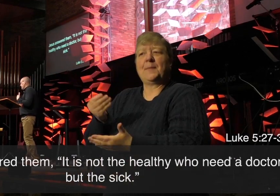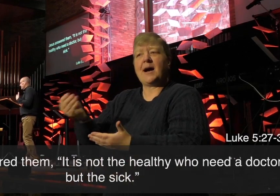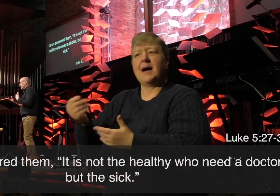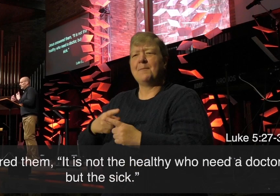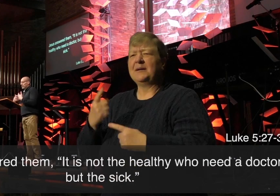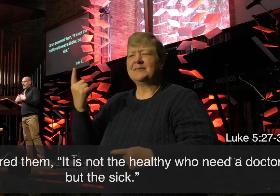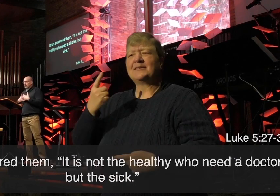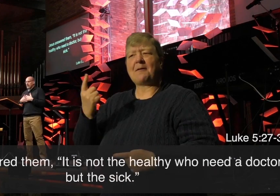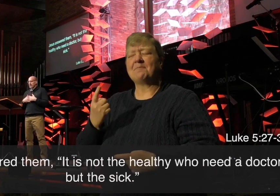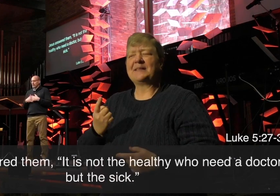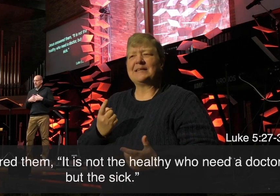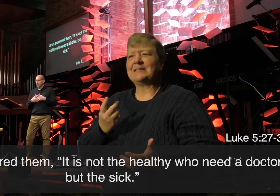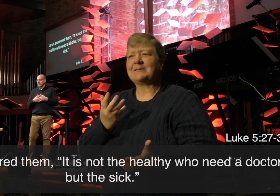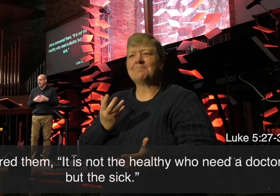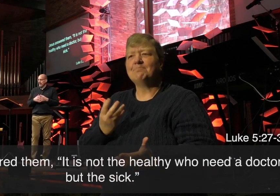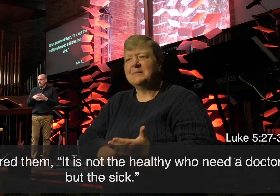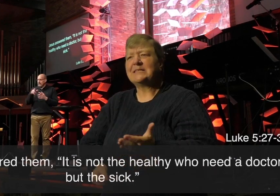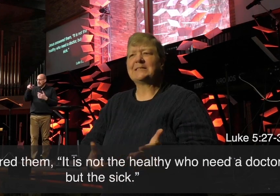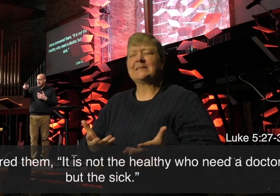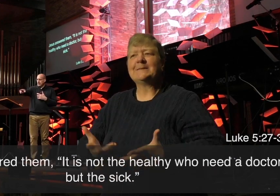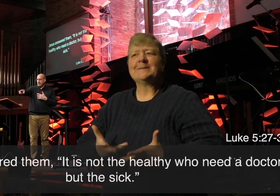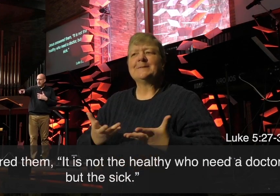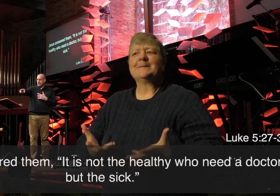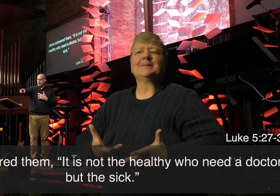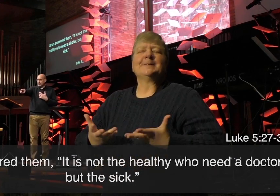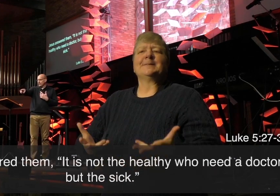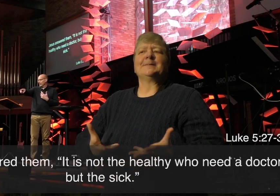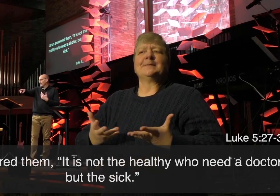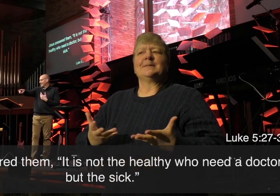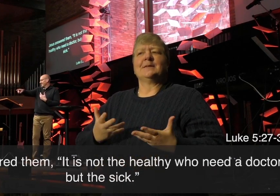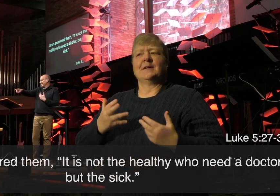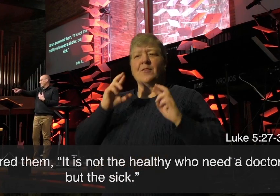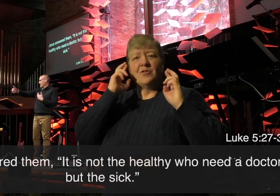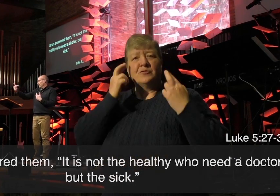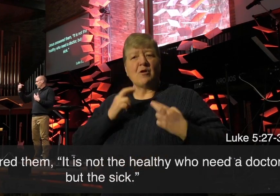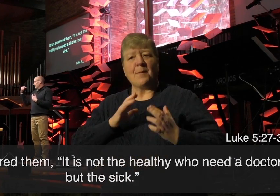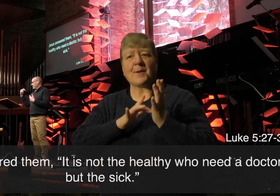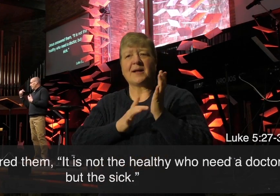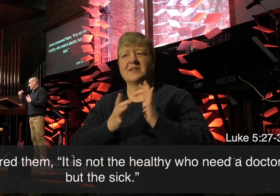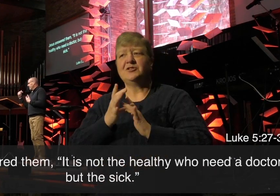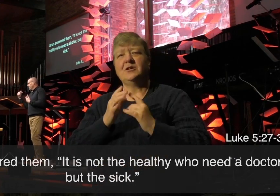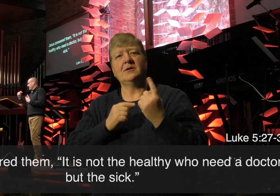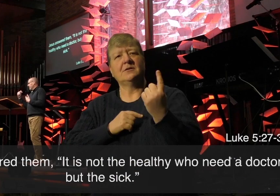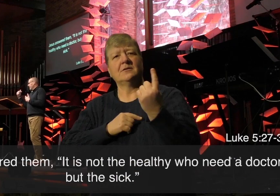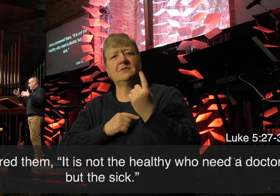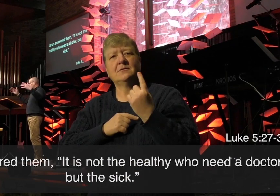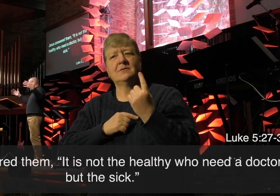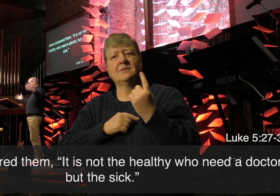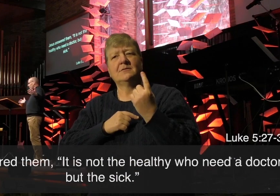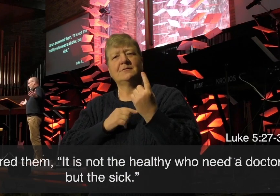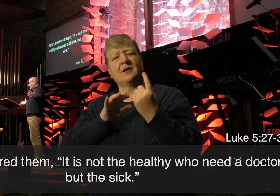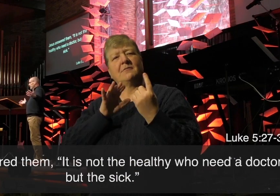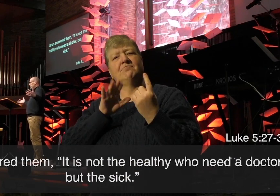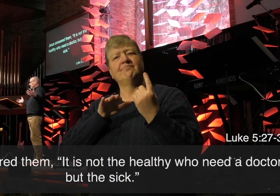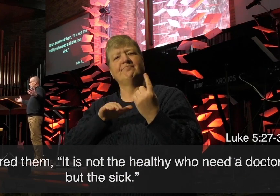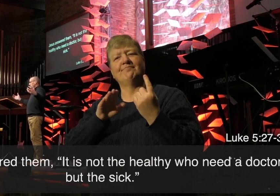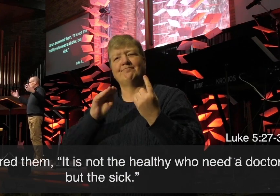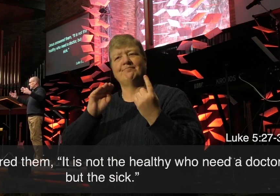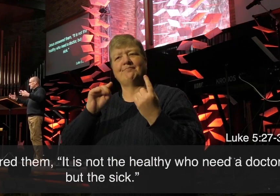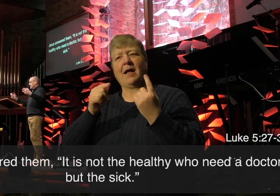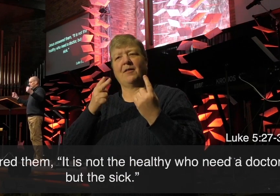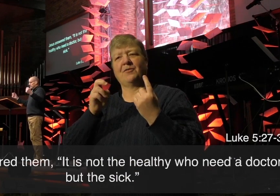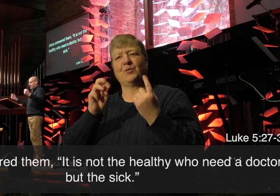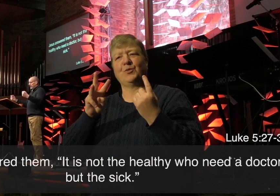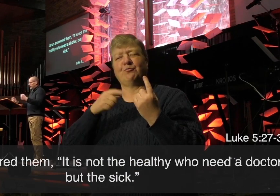because this itinerant rabbi comes along and he says, Matthew, I choose you. Follow me. And Matthew was overwhelmed by